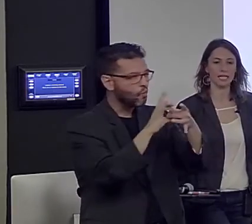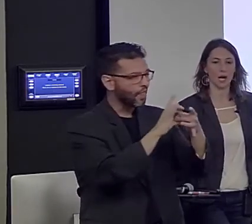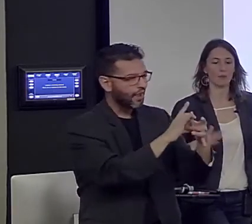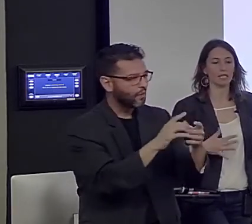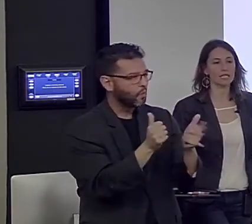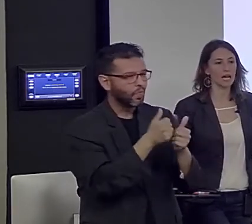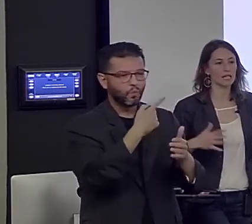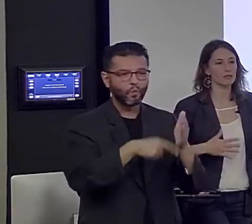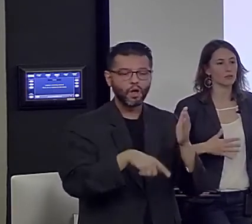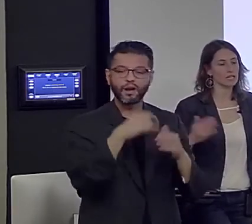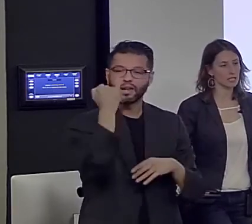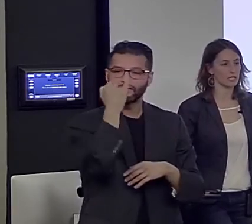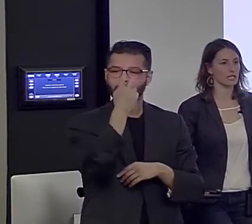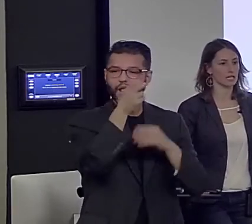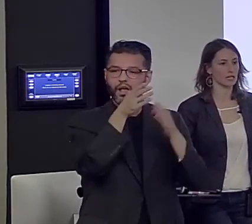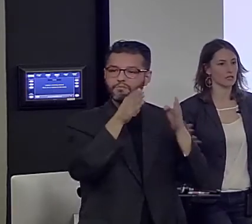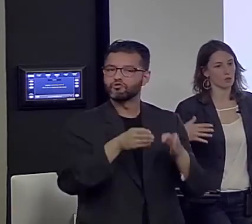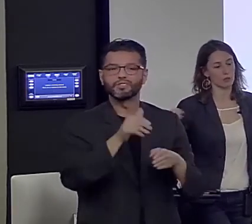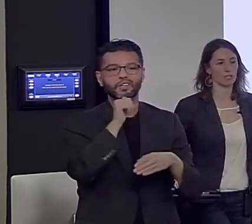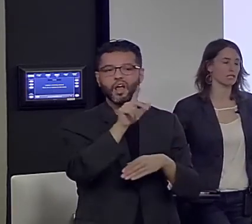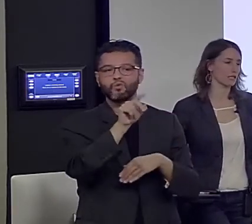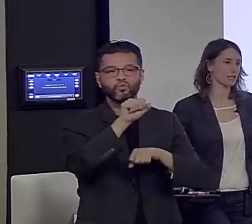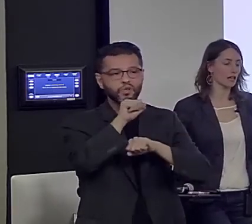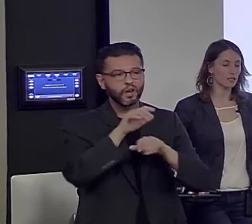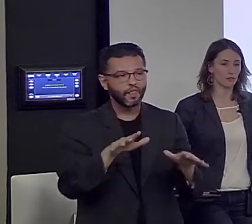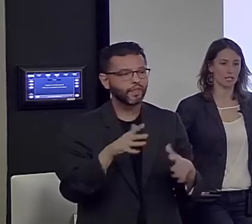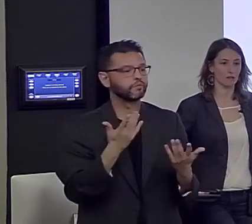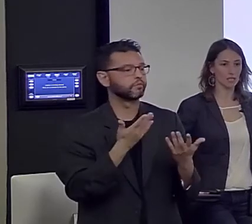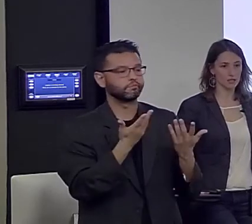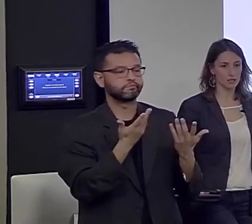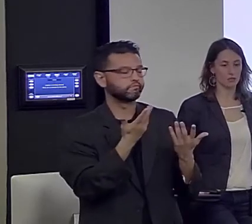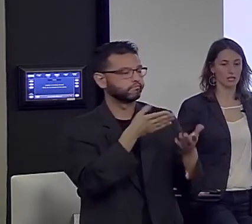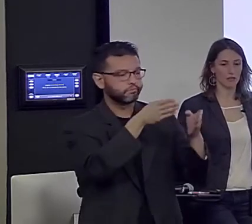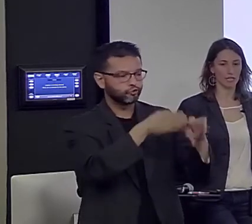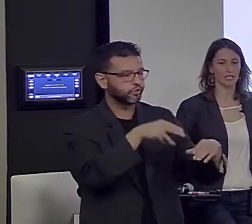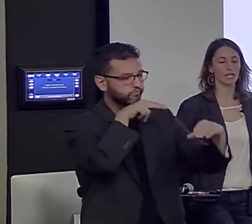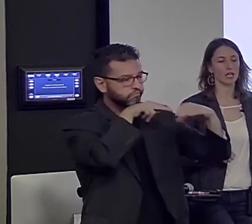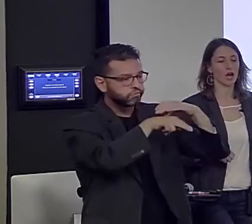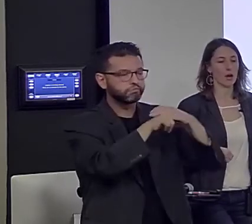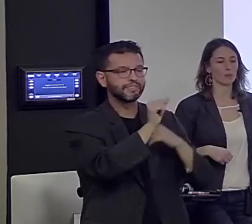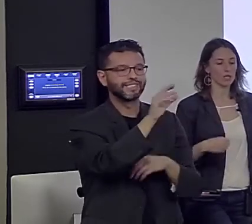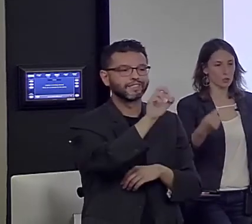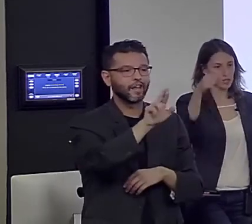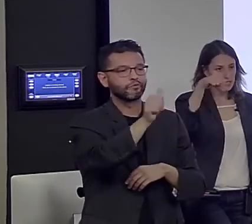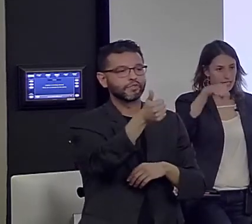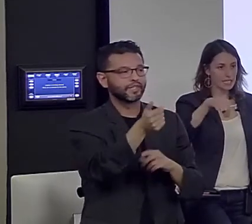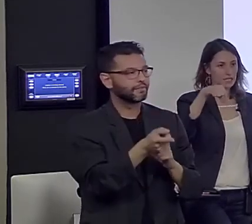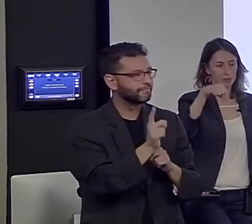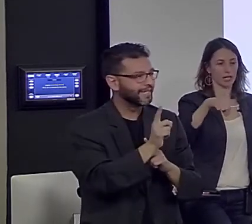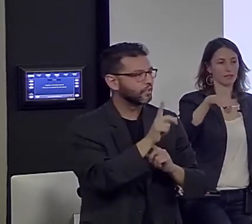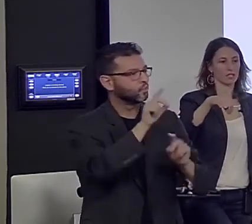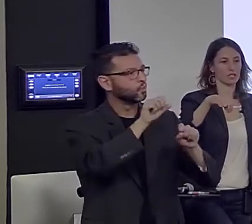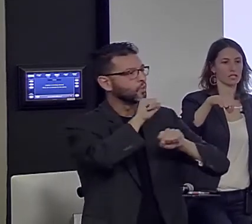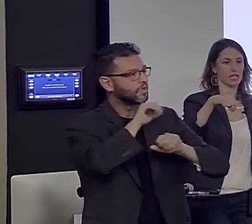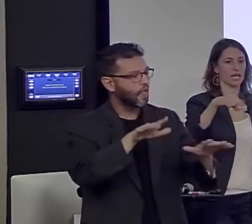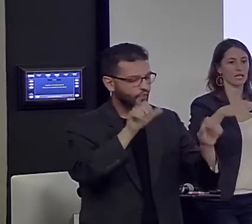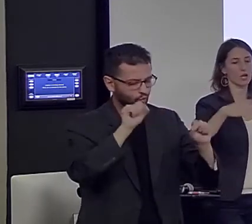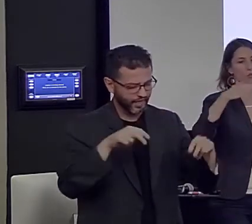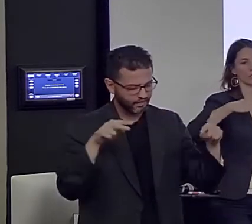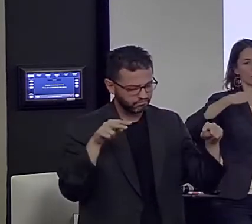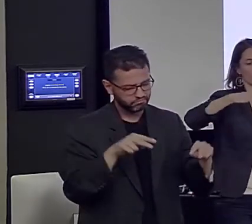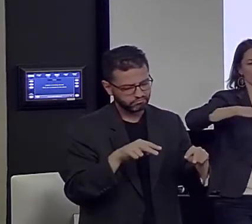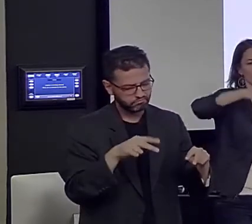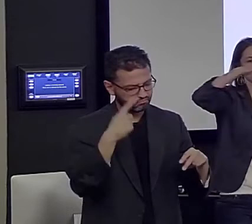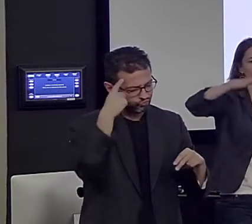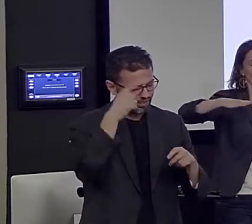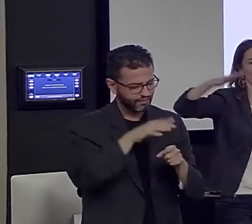anything? And these kinds of resting state data, so the person's in the scanner for 10 minutes doing nothing, you can seed a brain region and say,